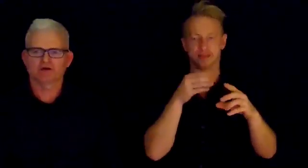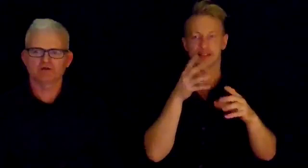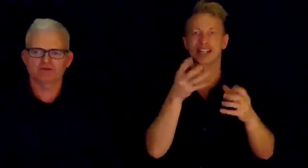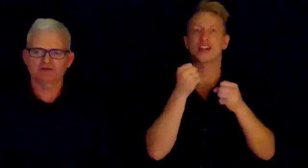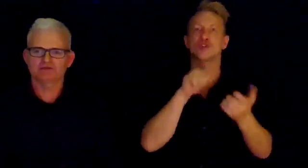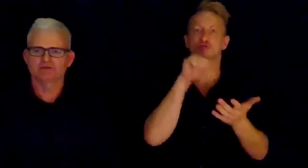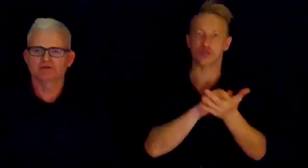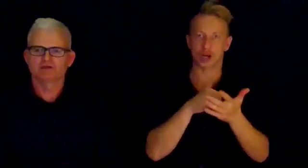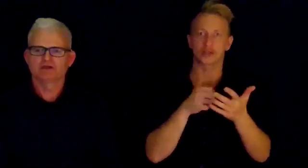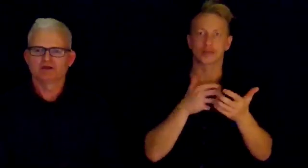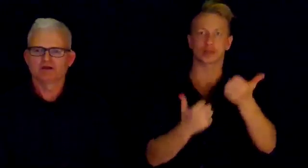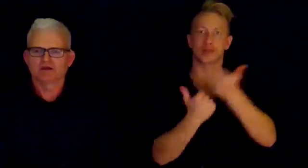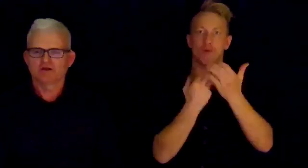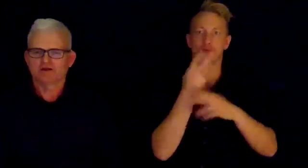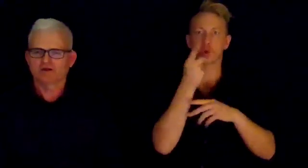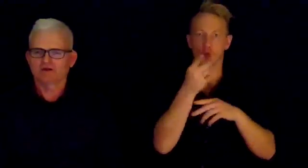So I think,